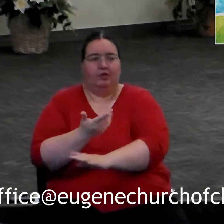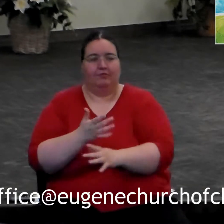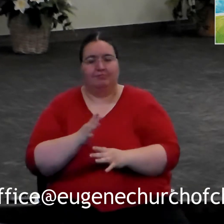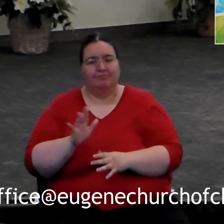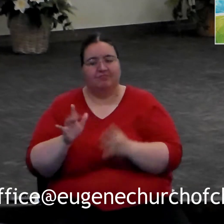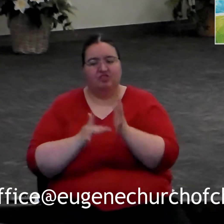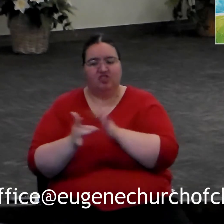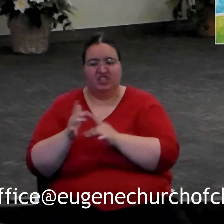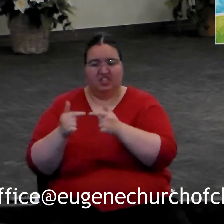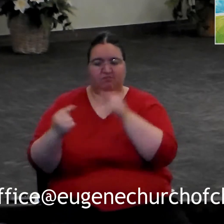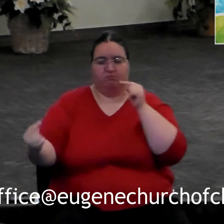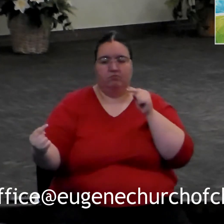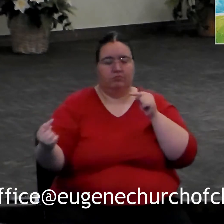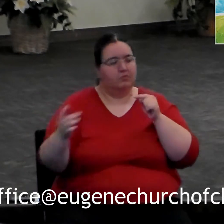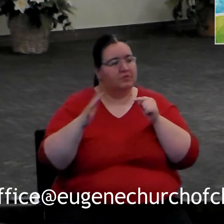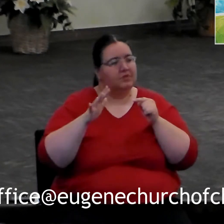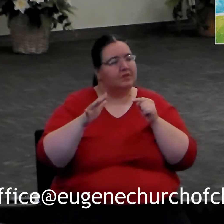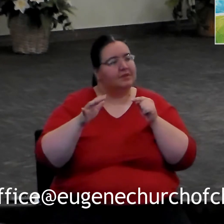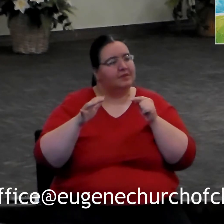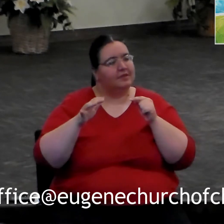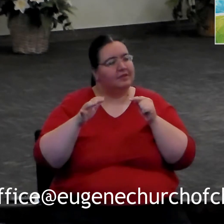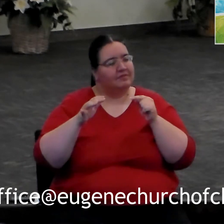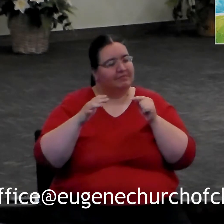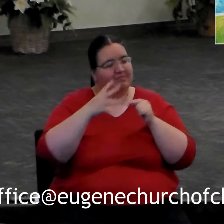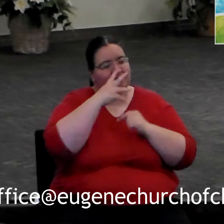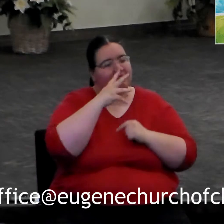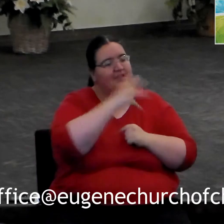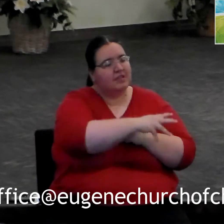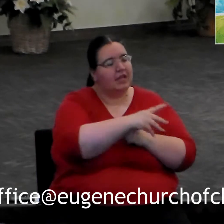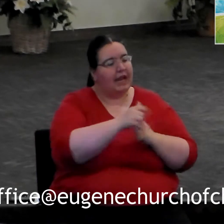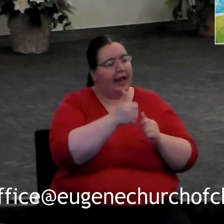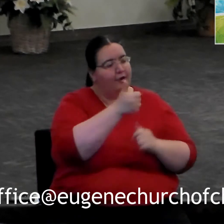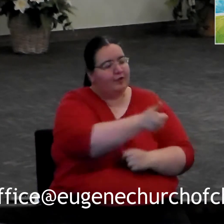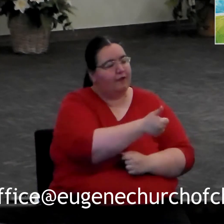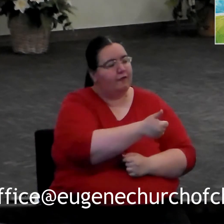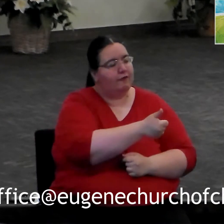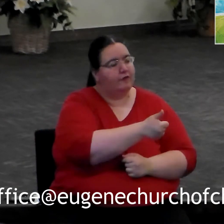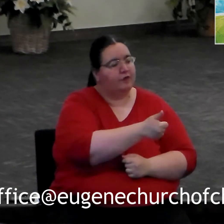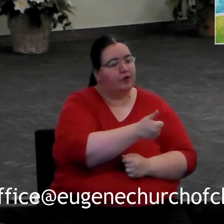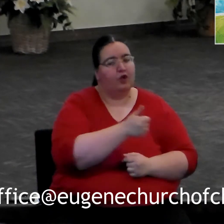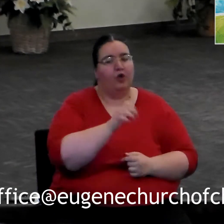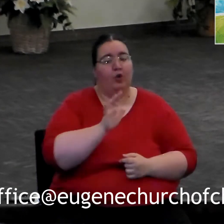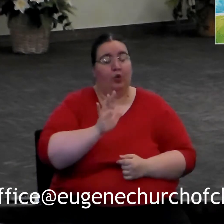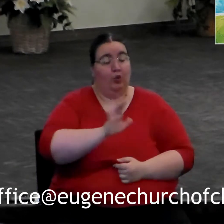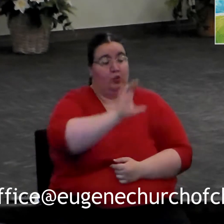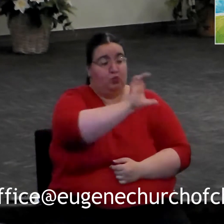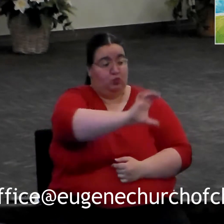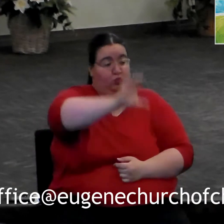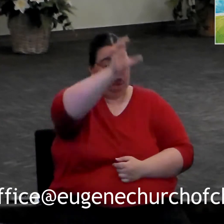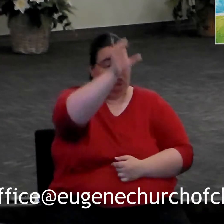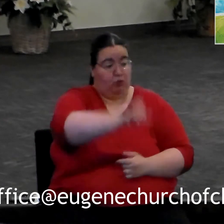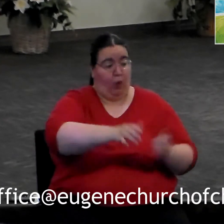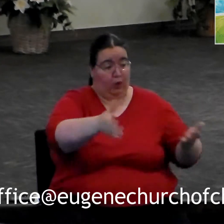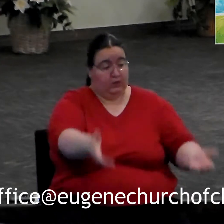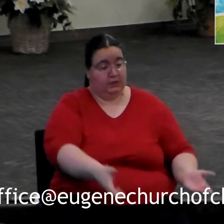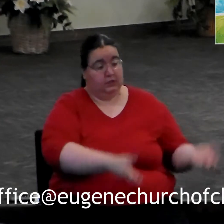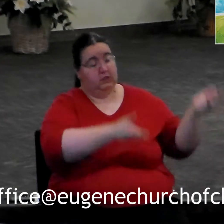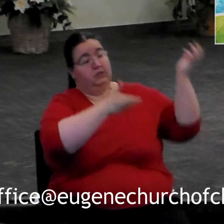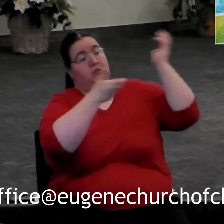Deny yourself and take up your cross. Now they are beginning to have their eyes open to the idea he's going to